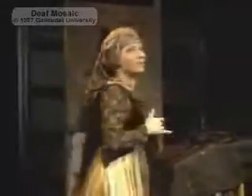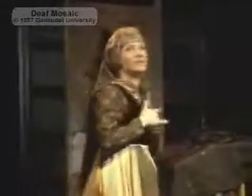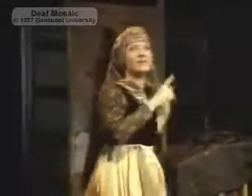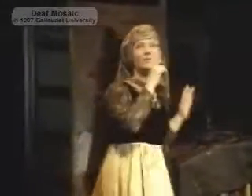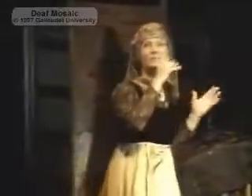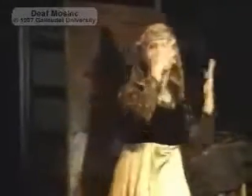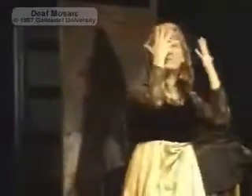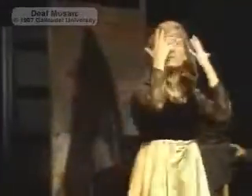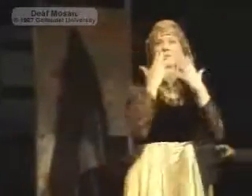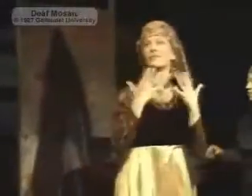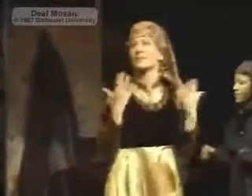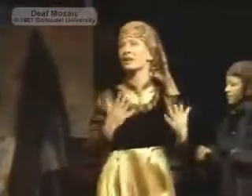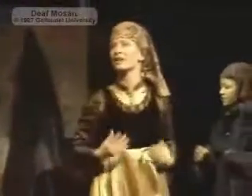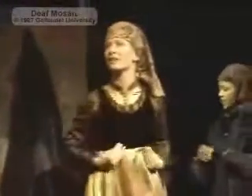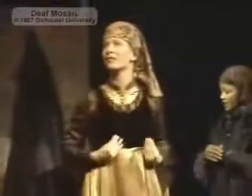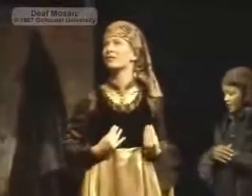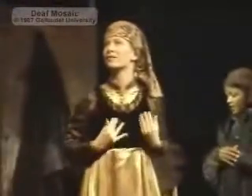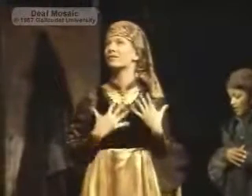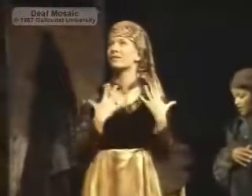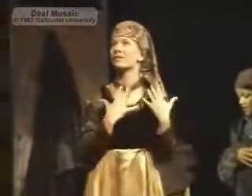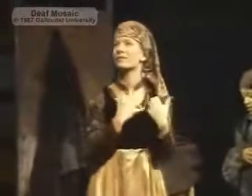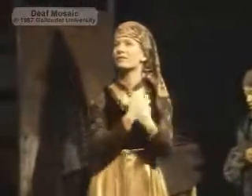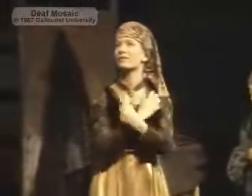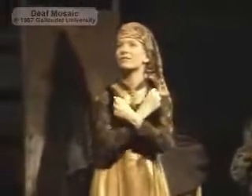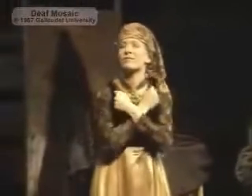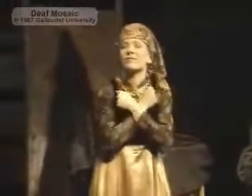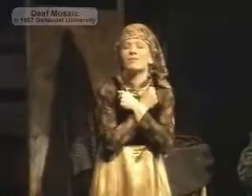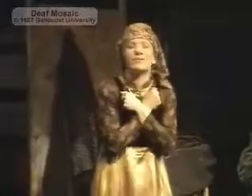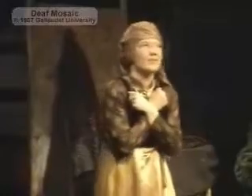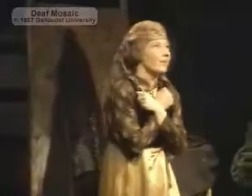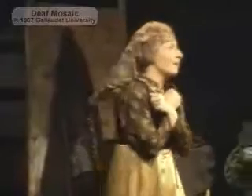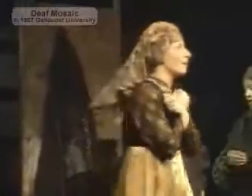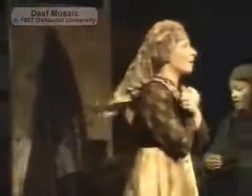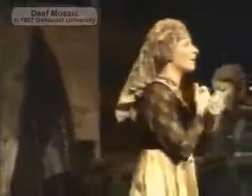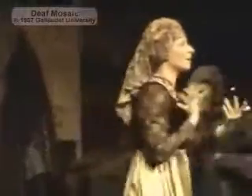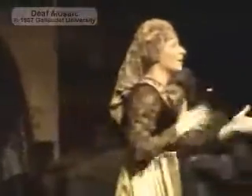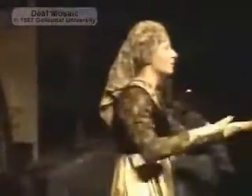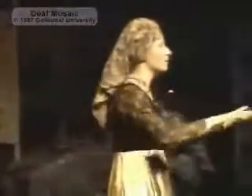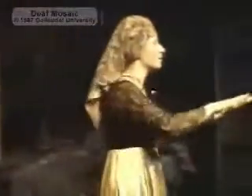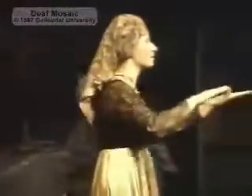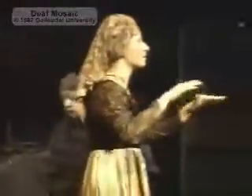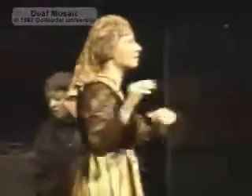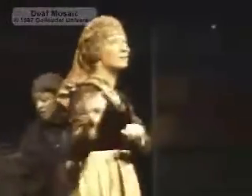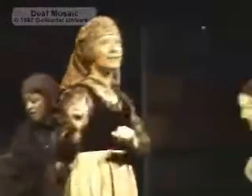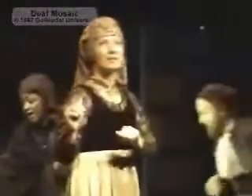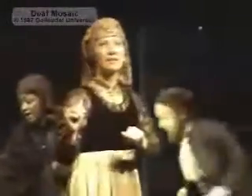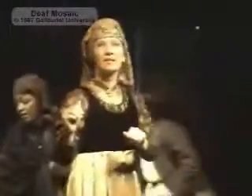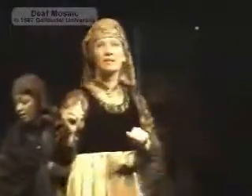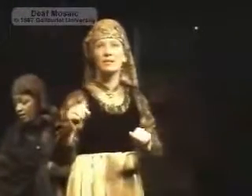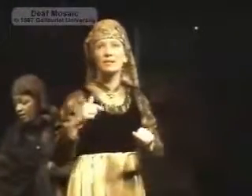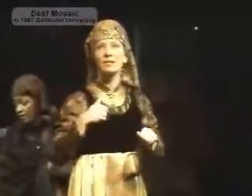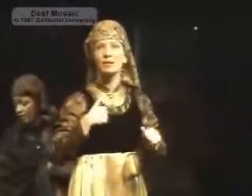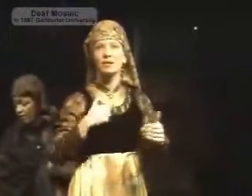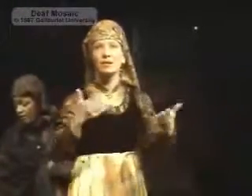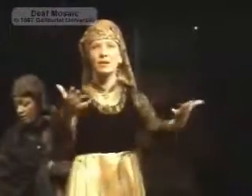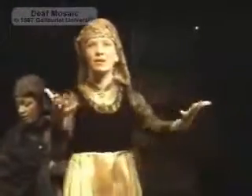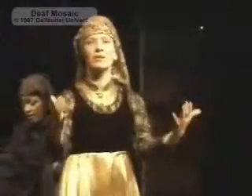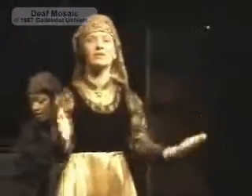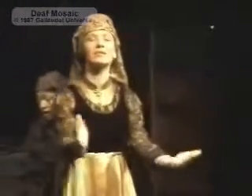how sad it feels here and I love it. I don't want to leave. I